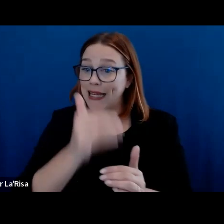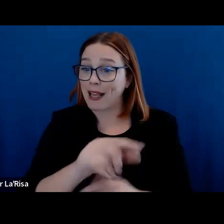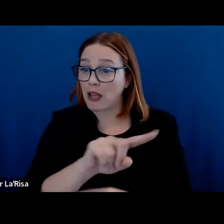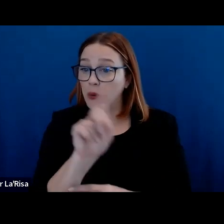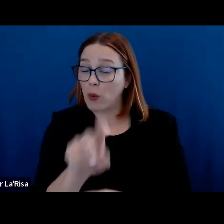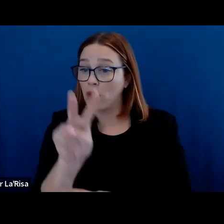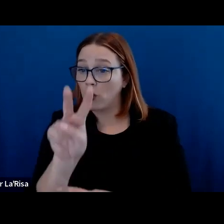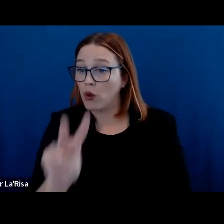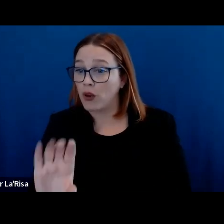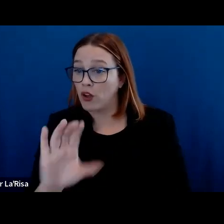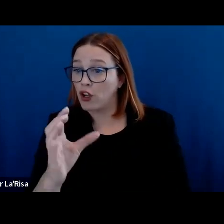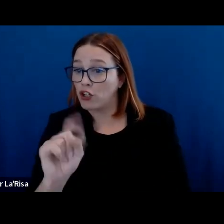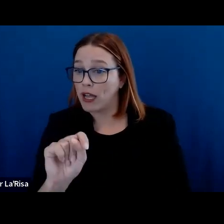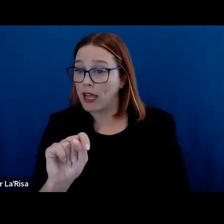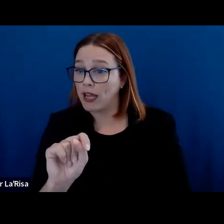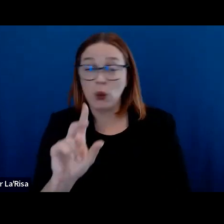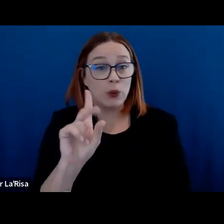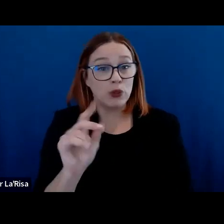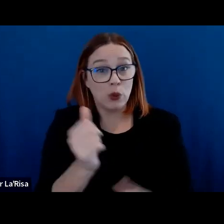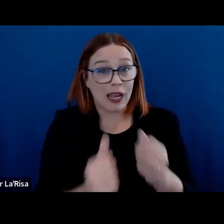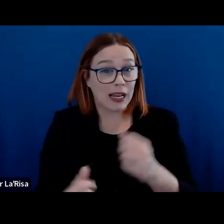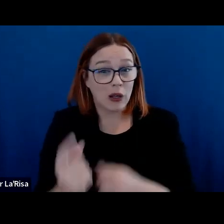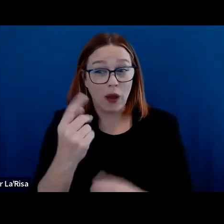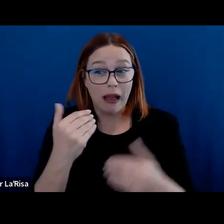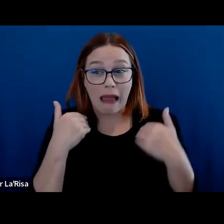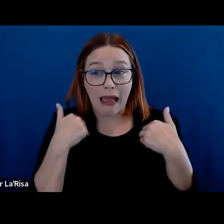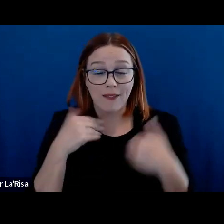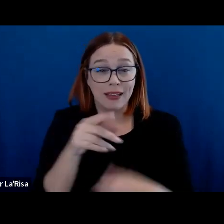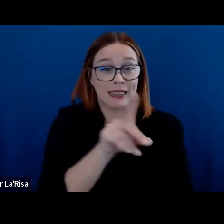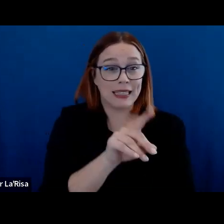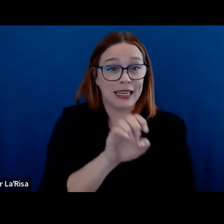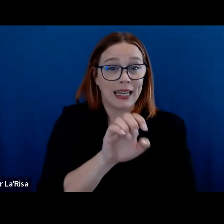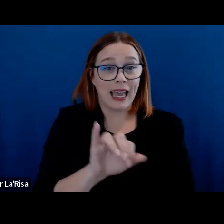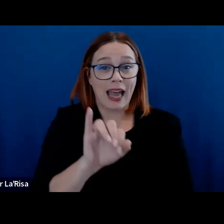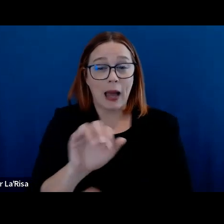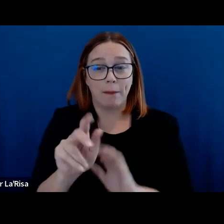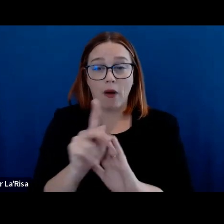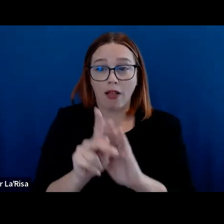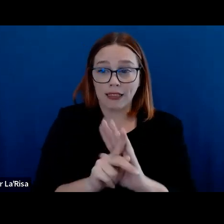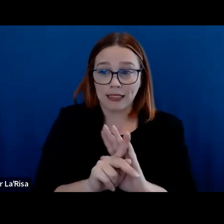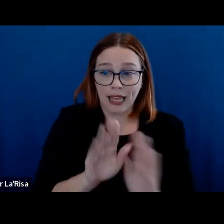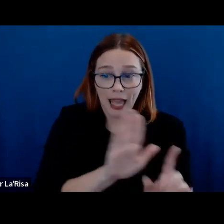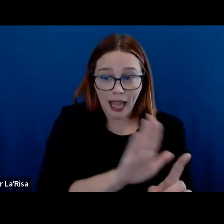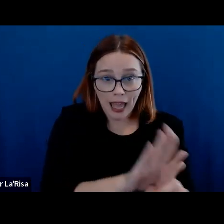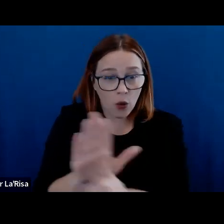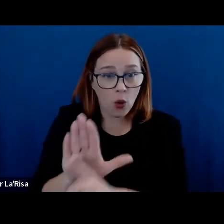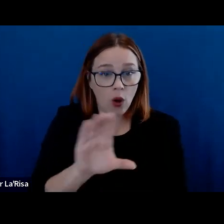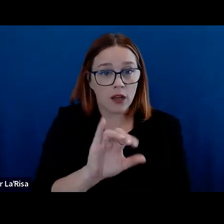have DEI policies at your CILs, and what do they look like? How do you implement them in the recruitment of new